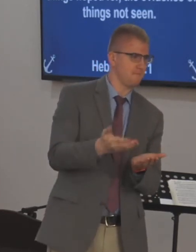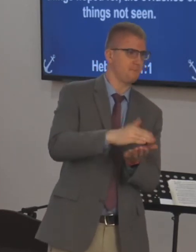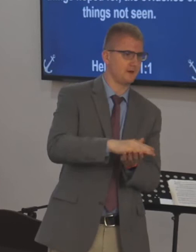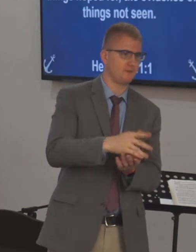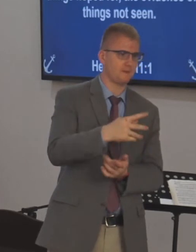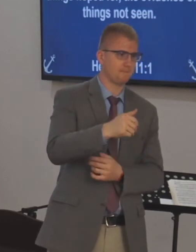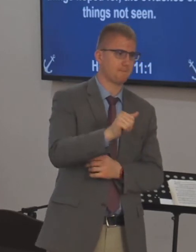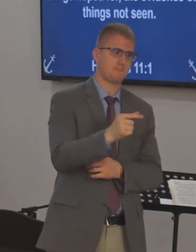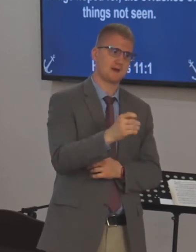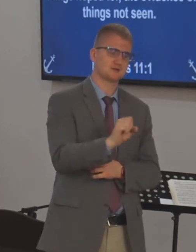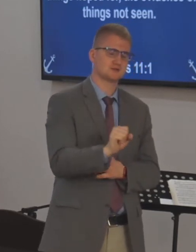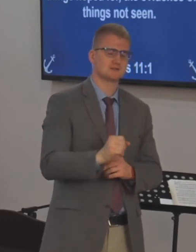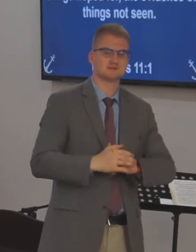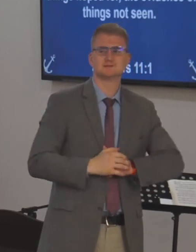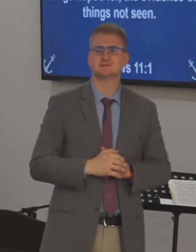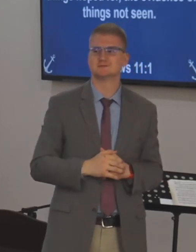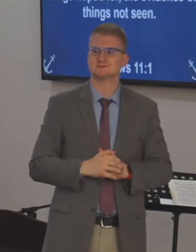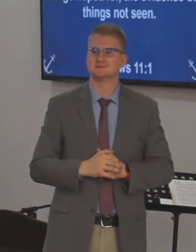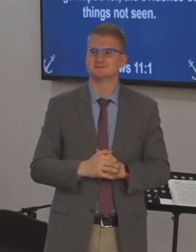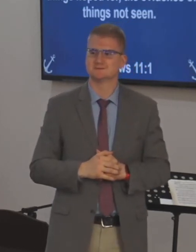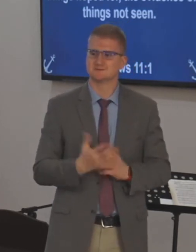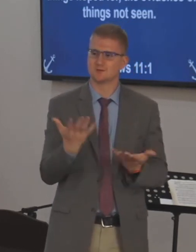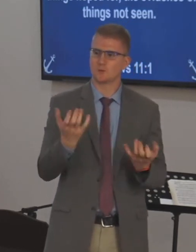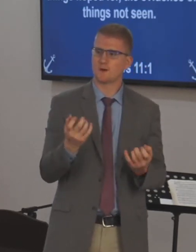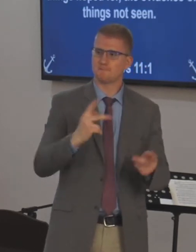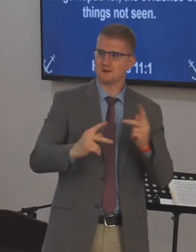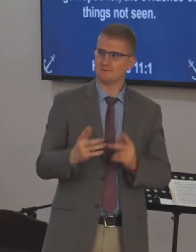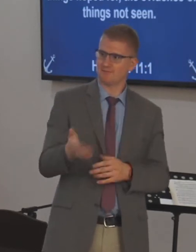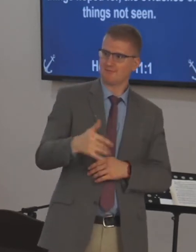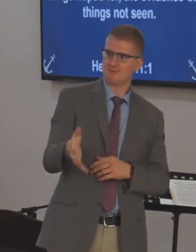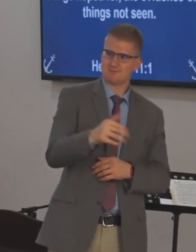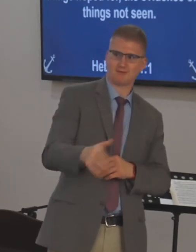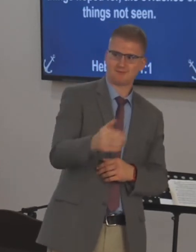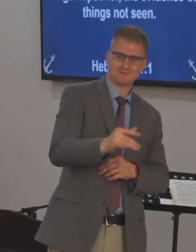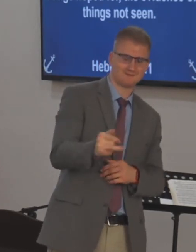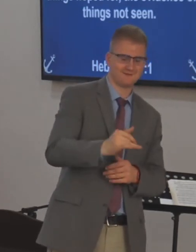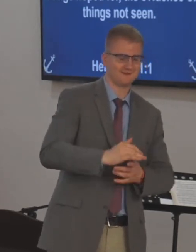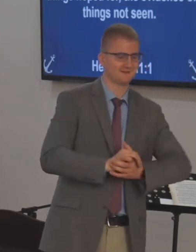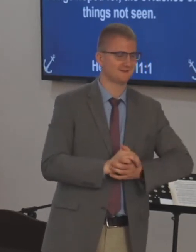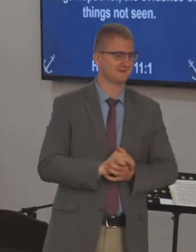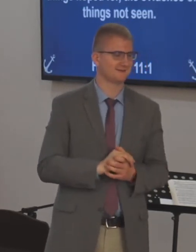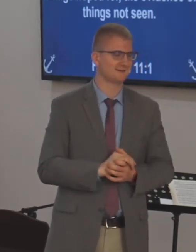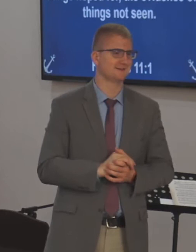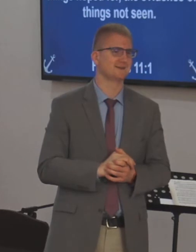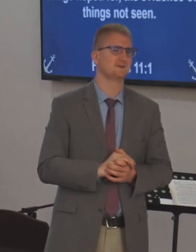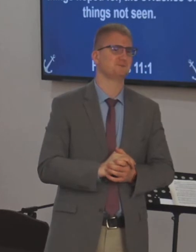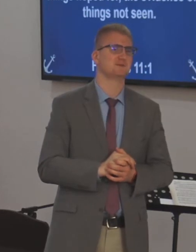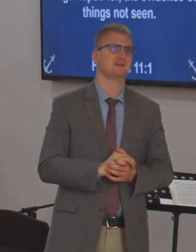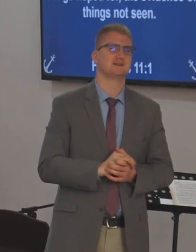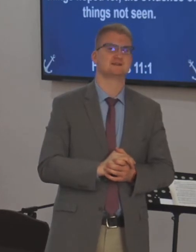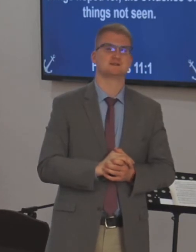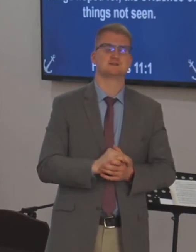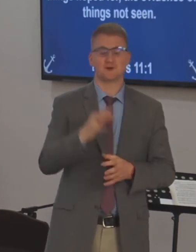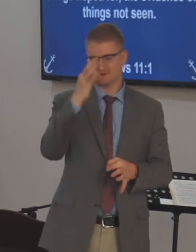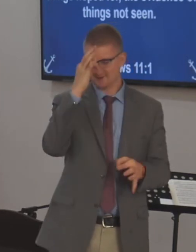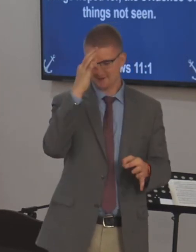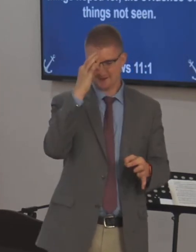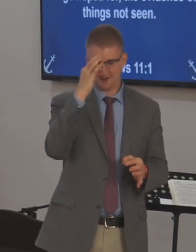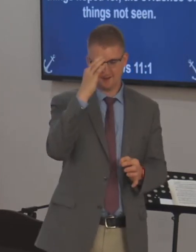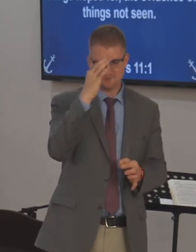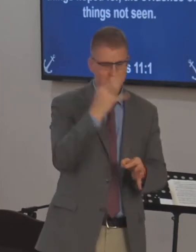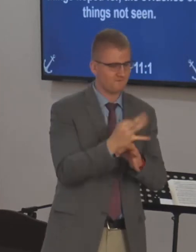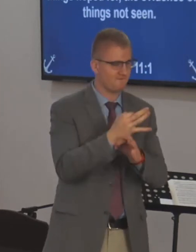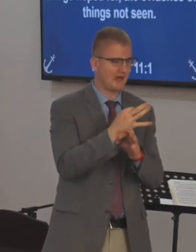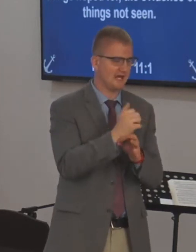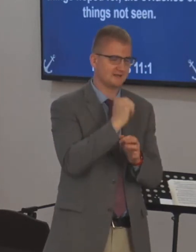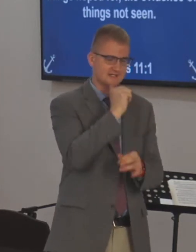pages, make noise with the pages, you know. Hey, faith is a substance. There's substance to faith. It isn't some mystical kind